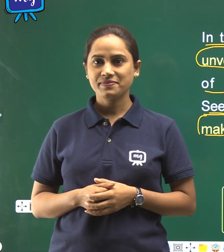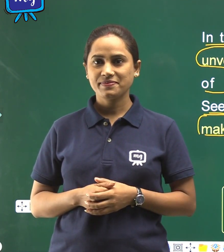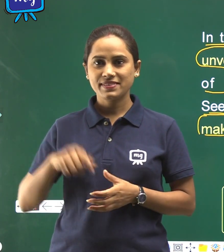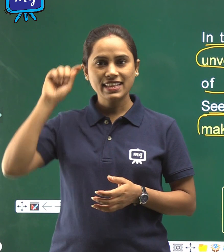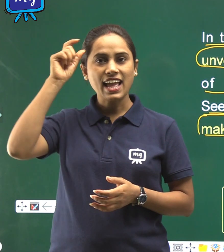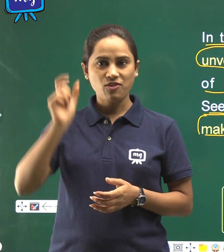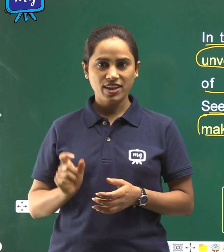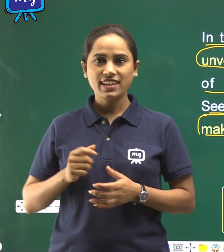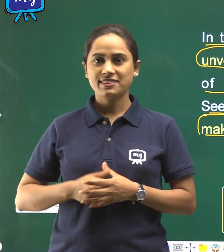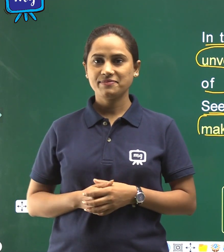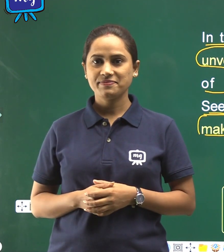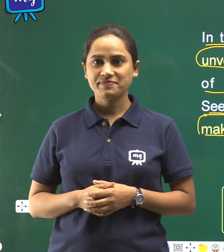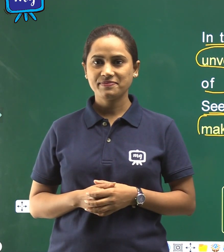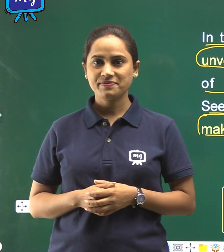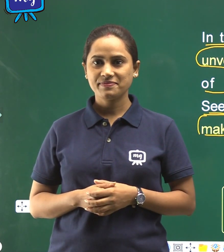unveil,